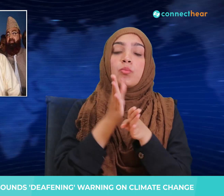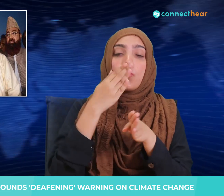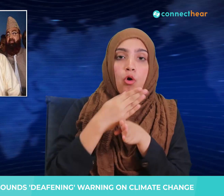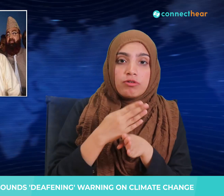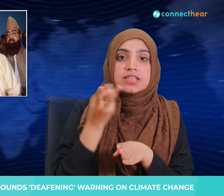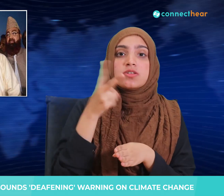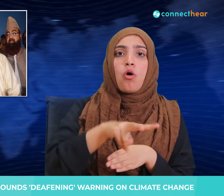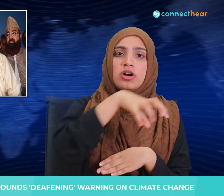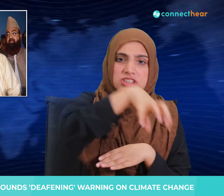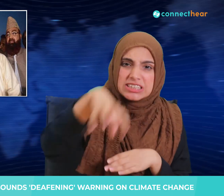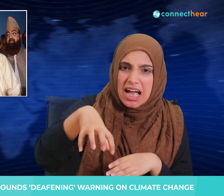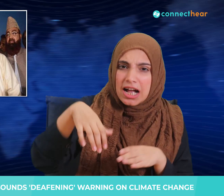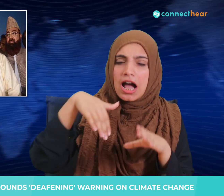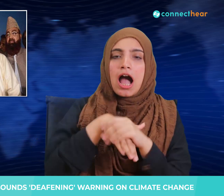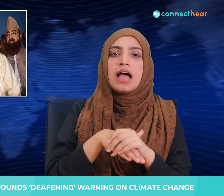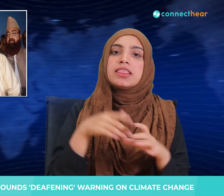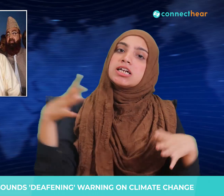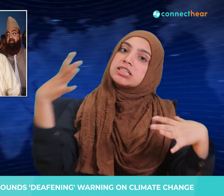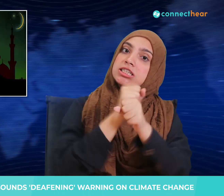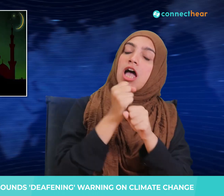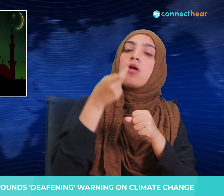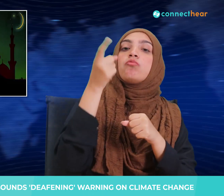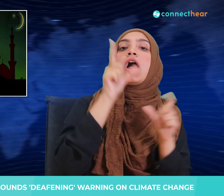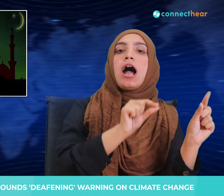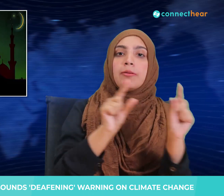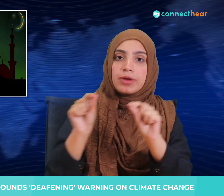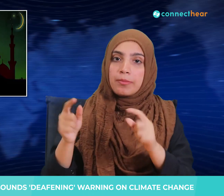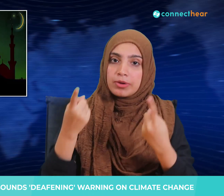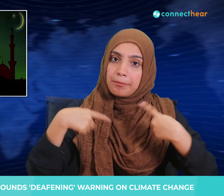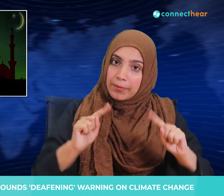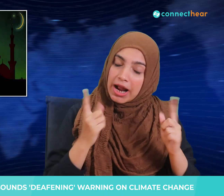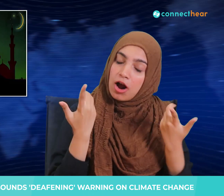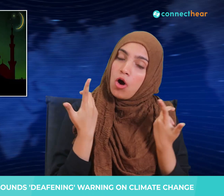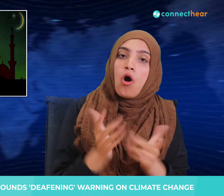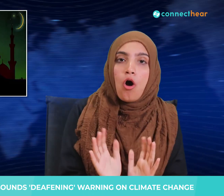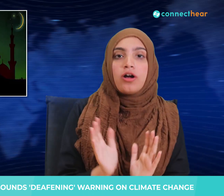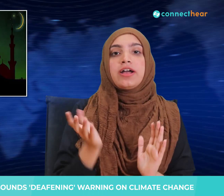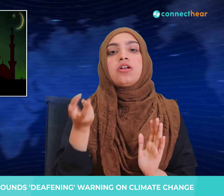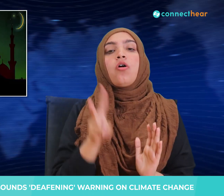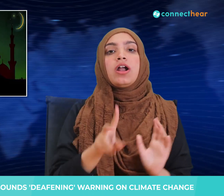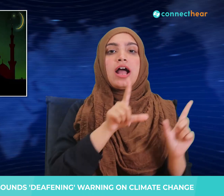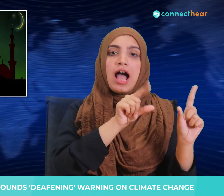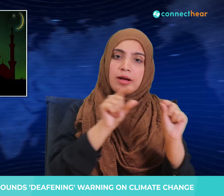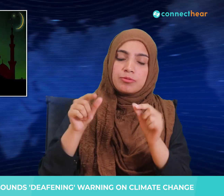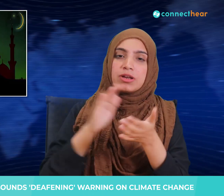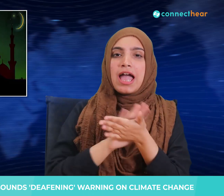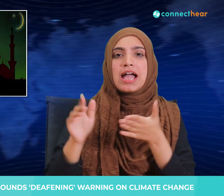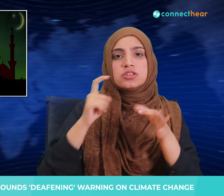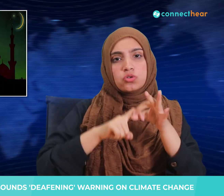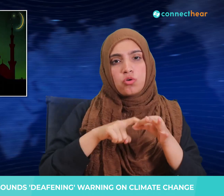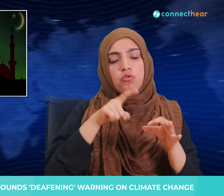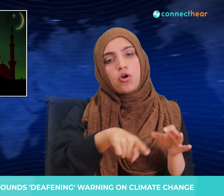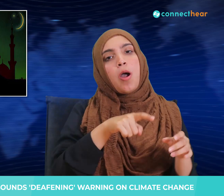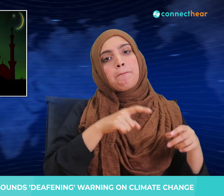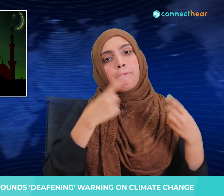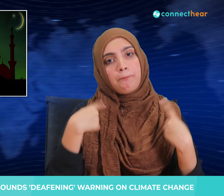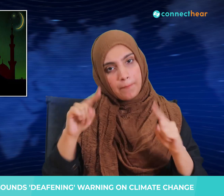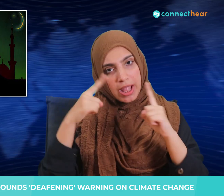sighting committees also held their meetings simultaneously today at the respective headquarters. Muharram is the